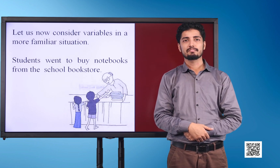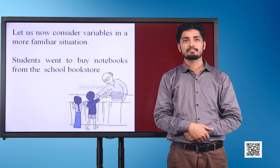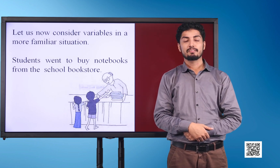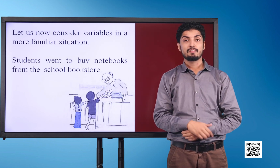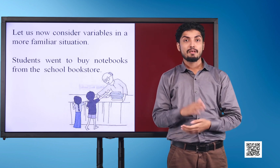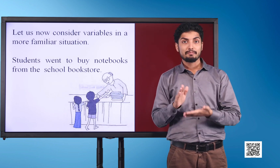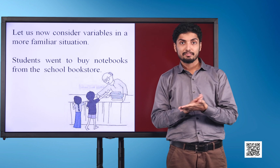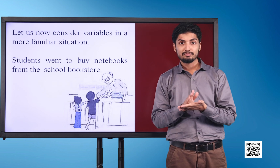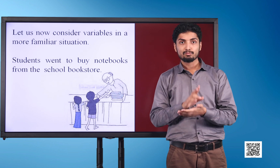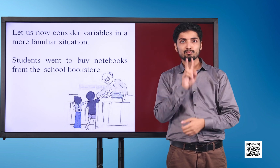Page